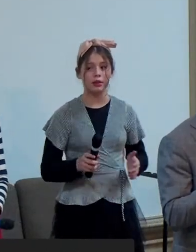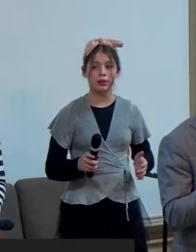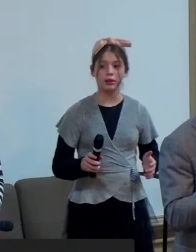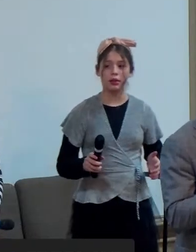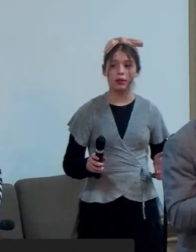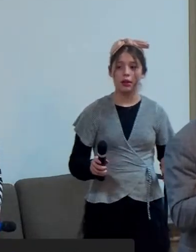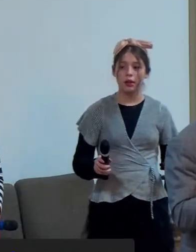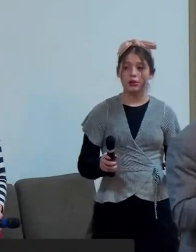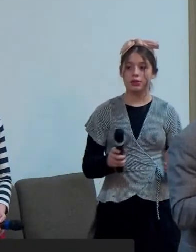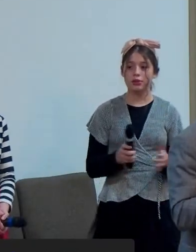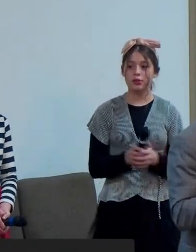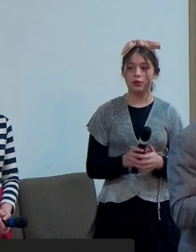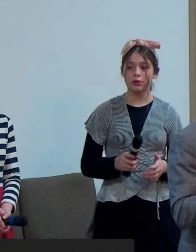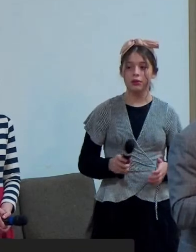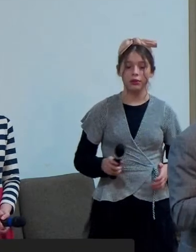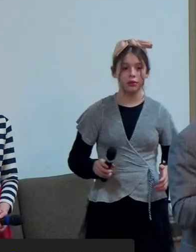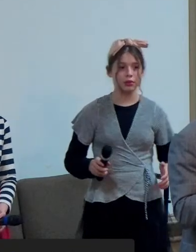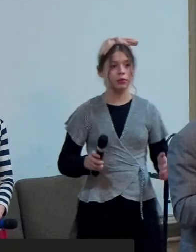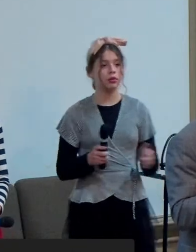going